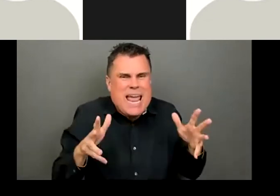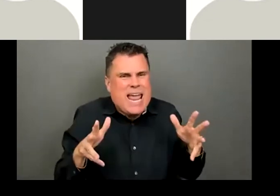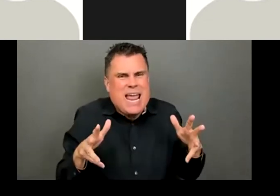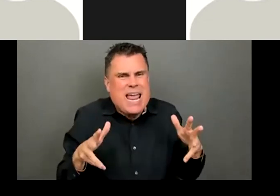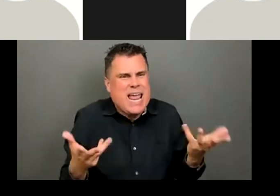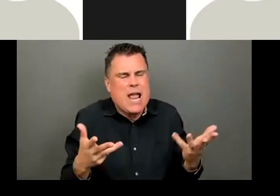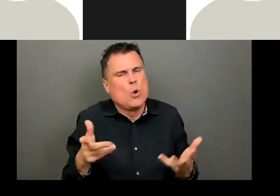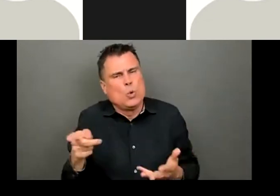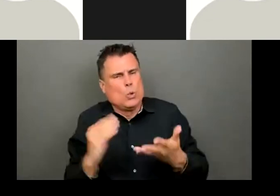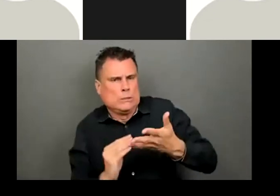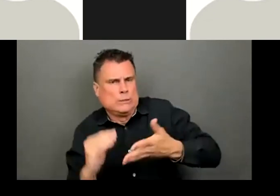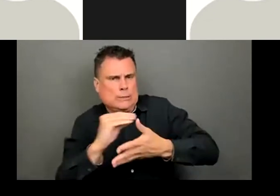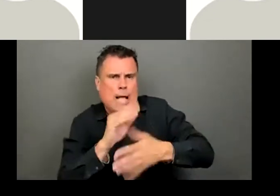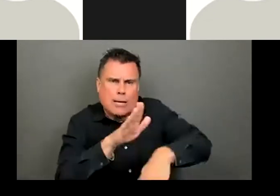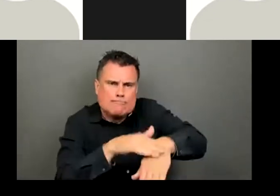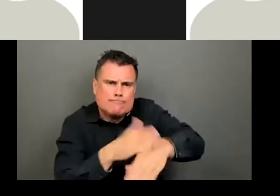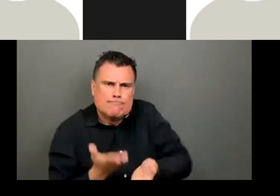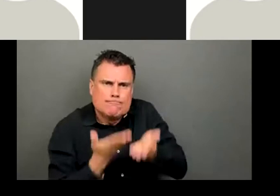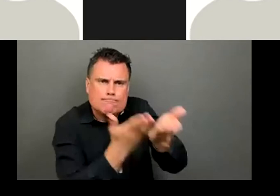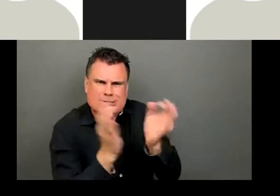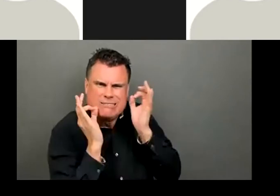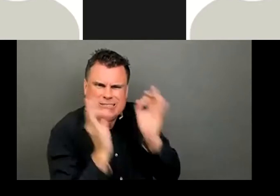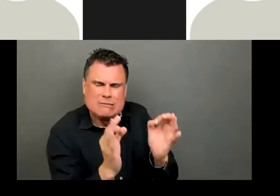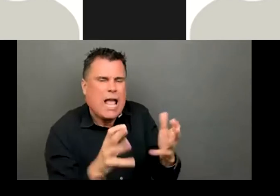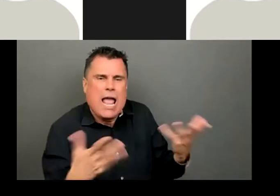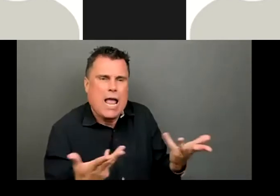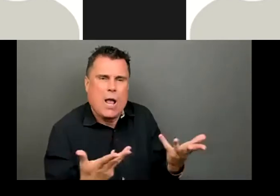Okay, panelists, any response from any of you?